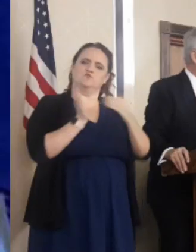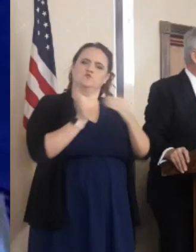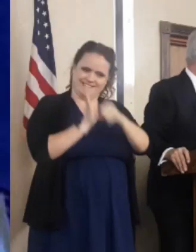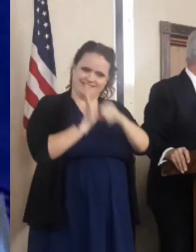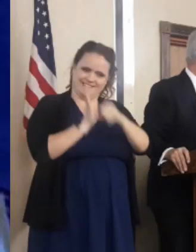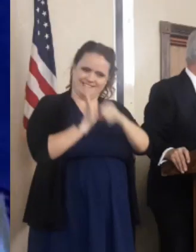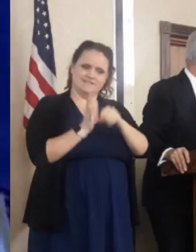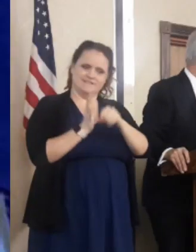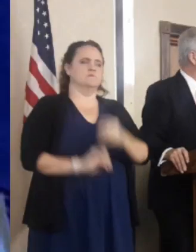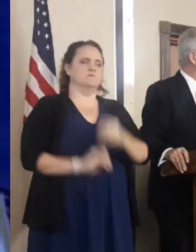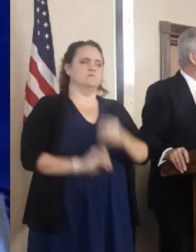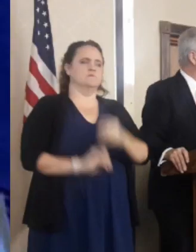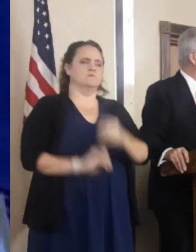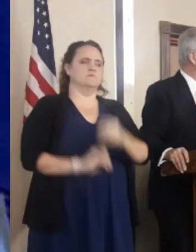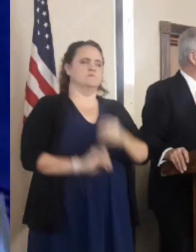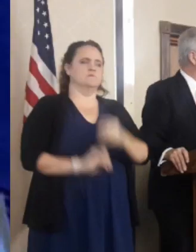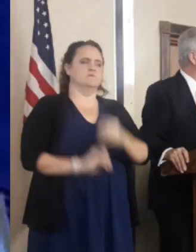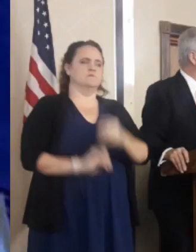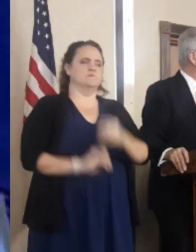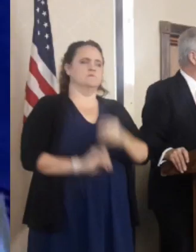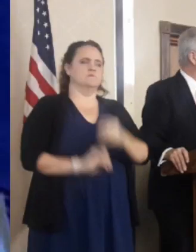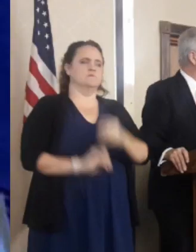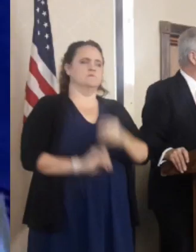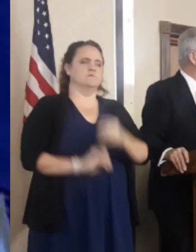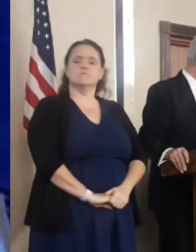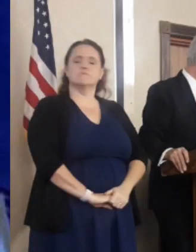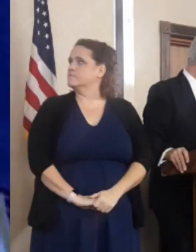all of what was struck.